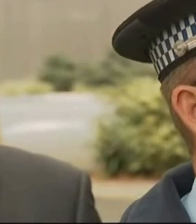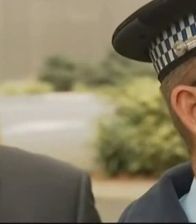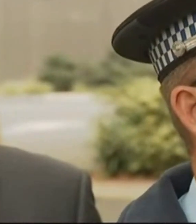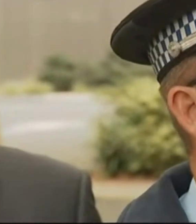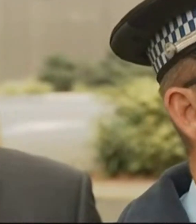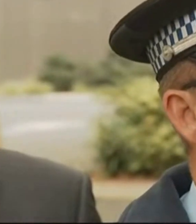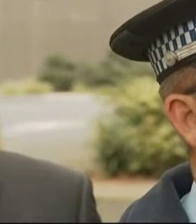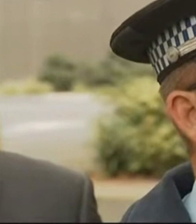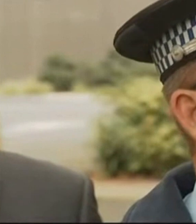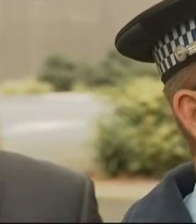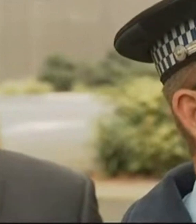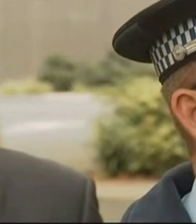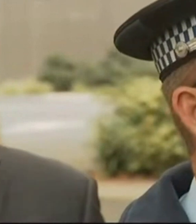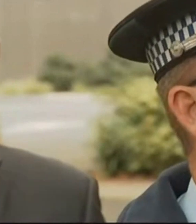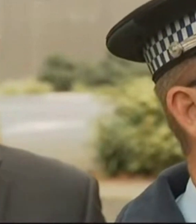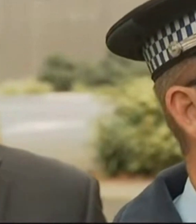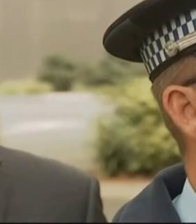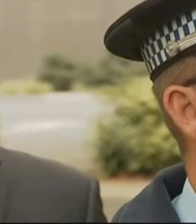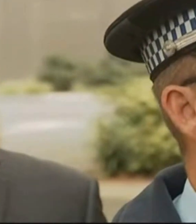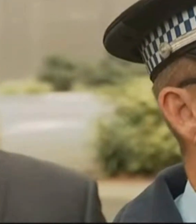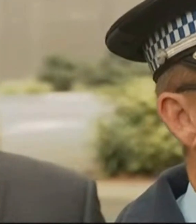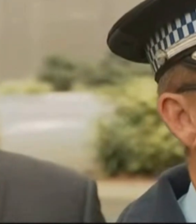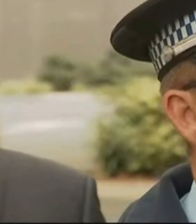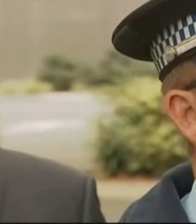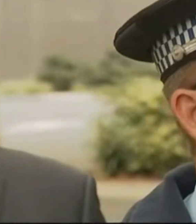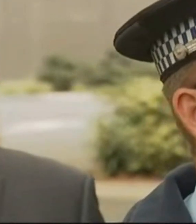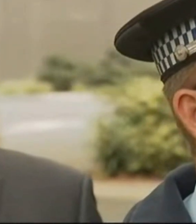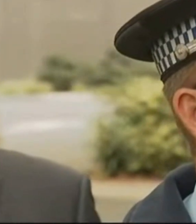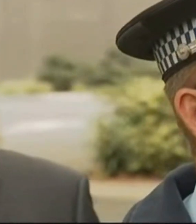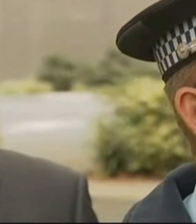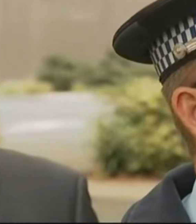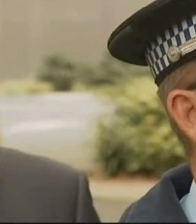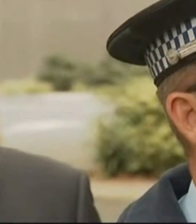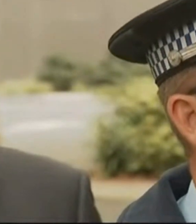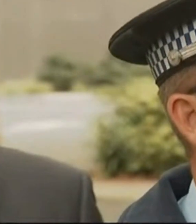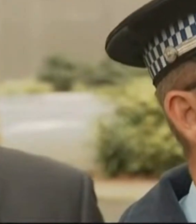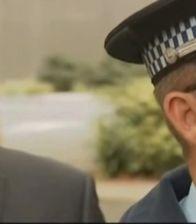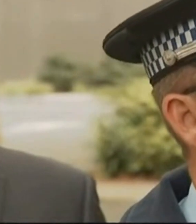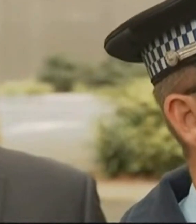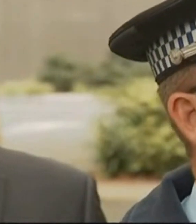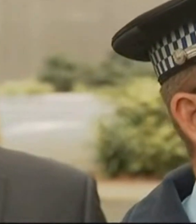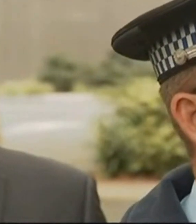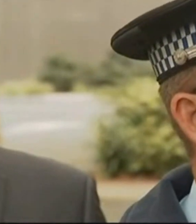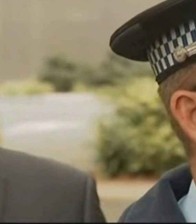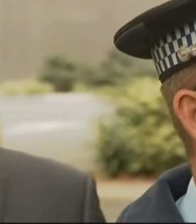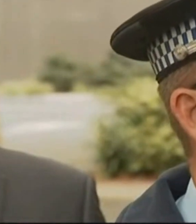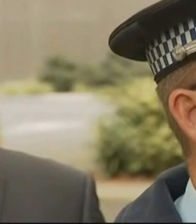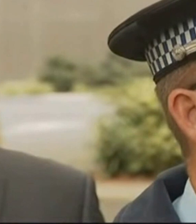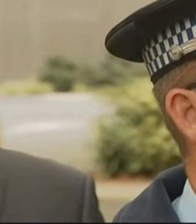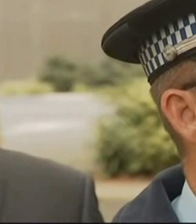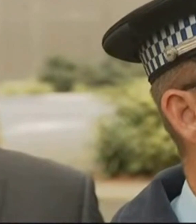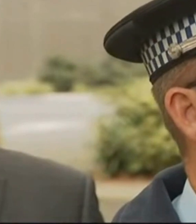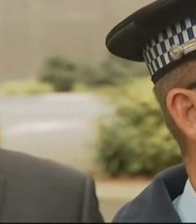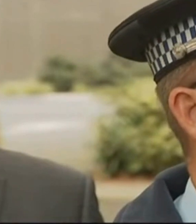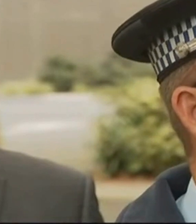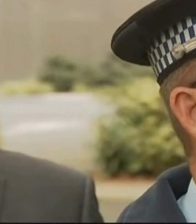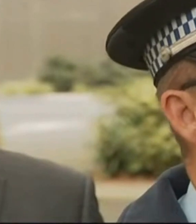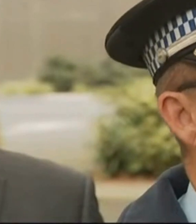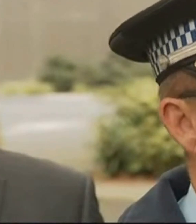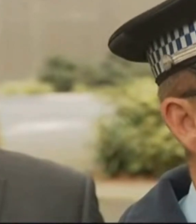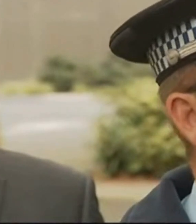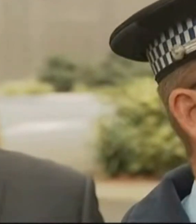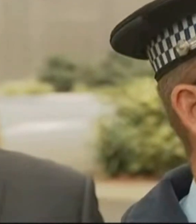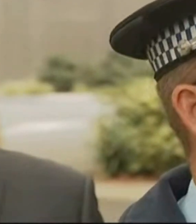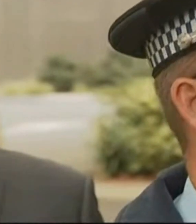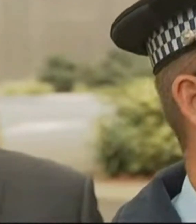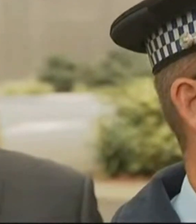myself people who self-presented because of the media that they had heard. So that is working very well. That is the sort of reaction we require from